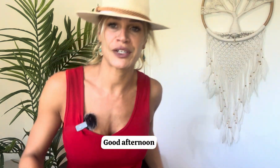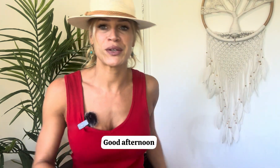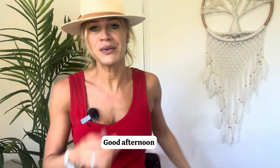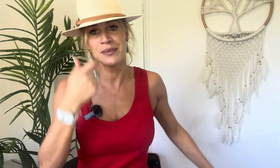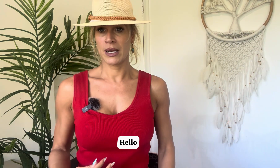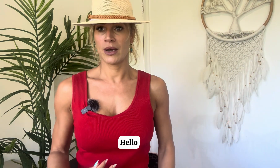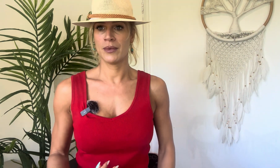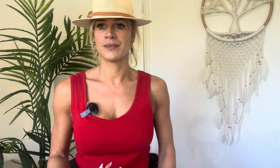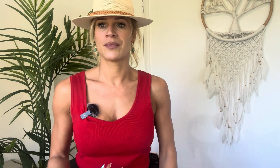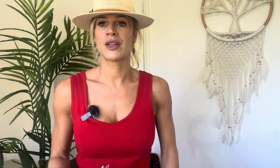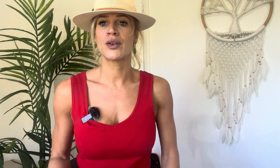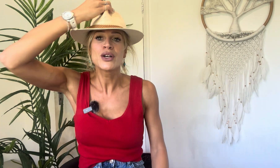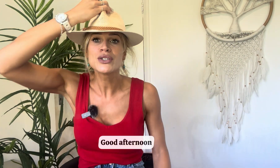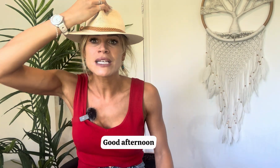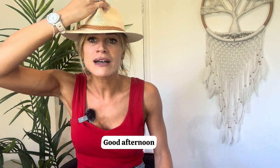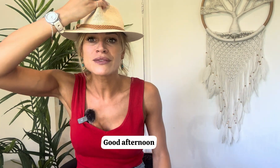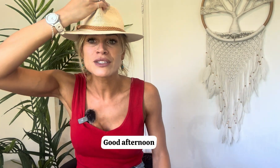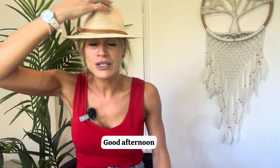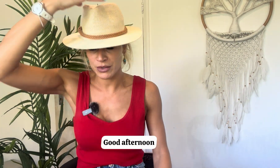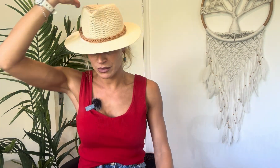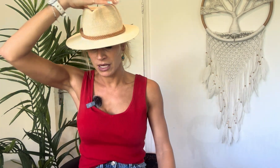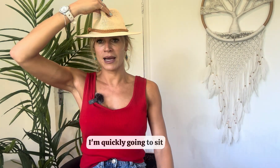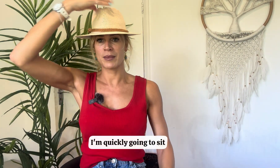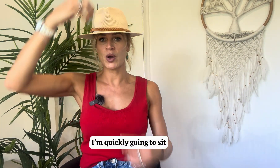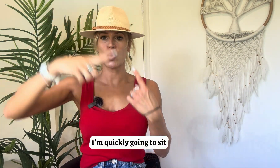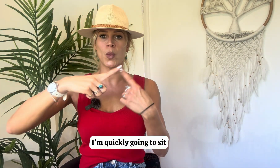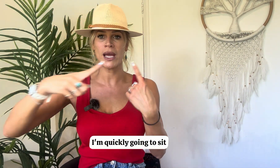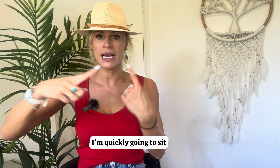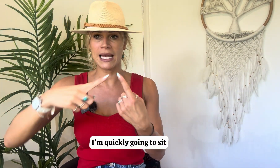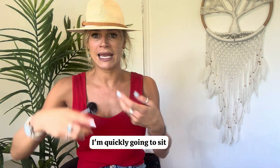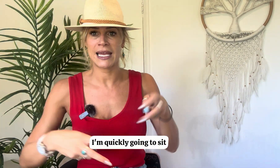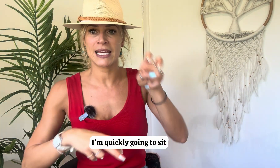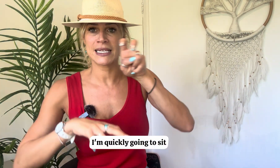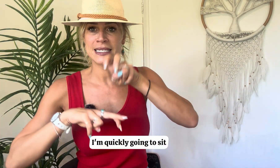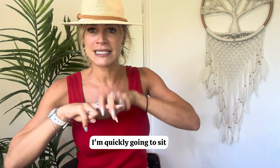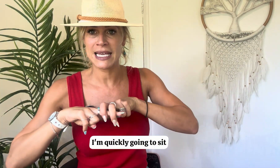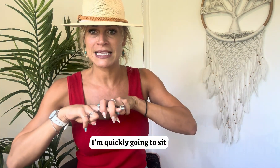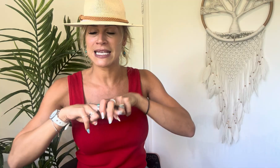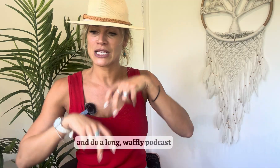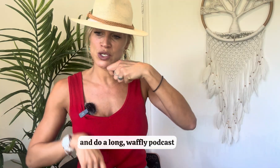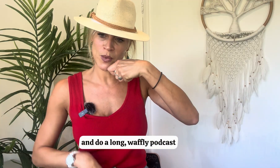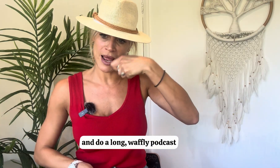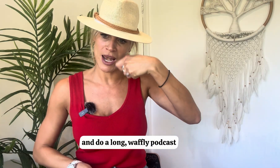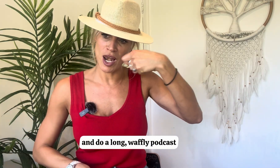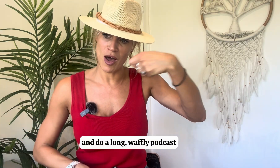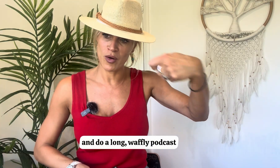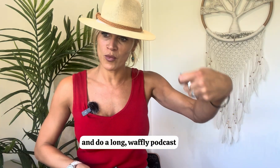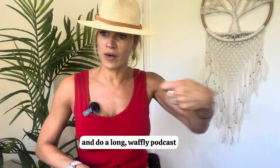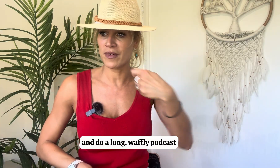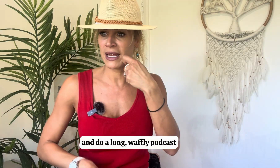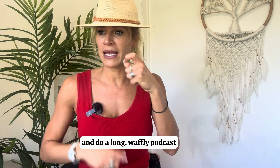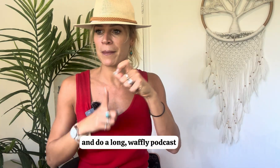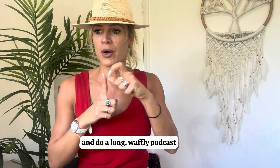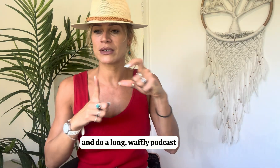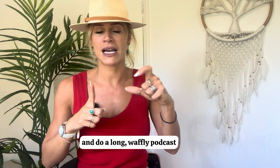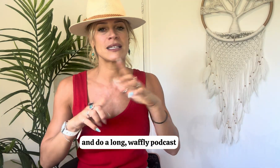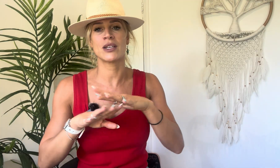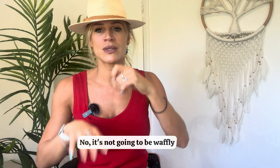afternoon. Hello. Good afternoon. I'm quickly going to sit and do a long waffly podcast. No, it's not going